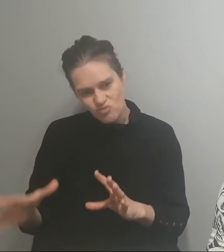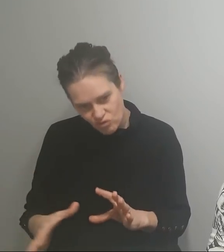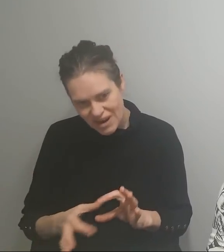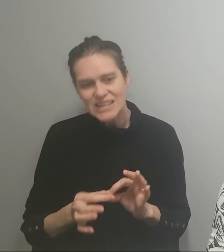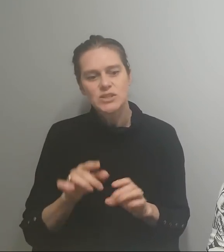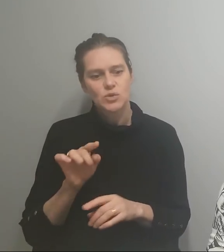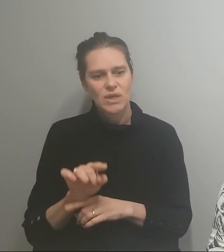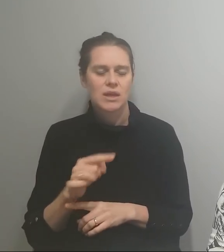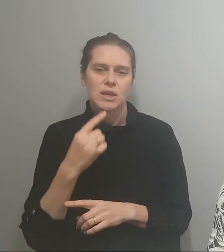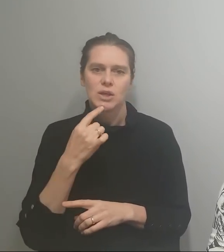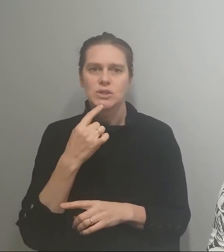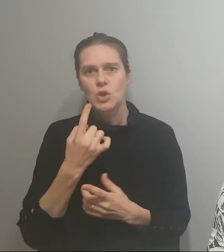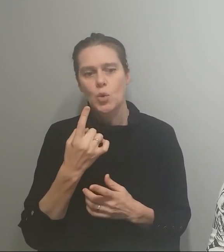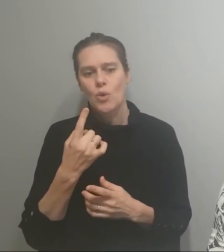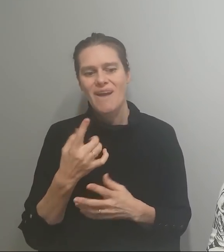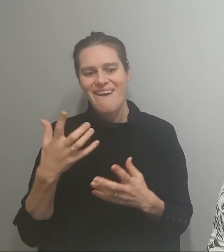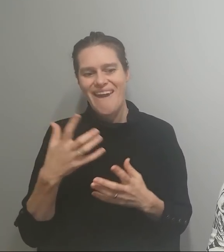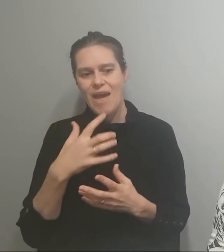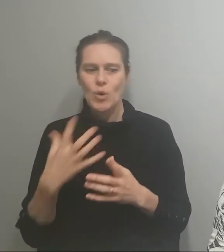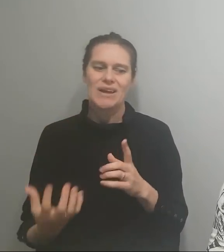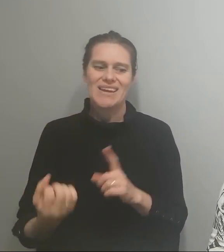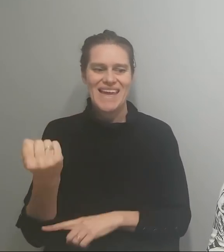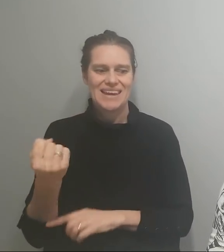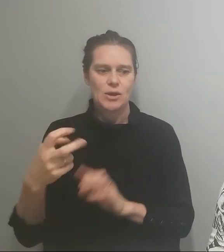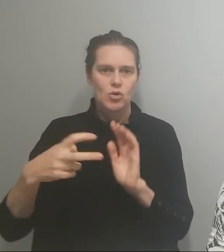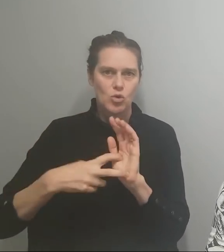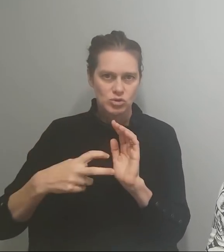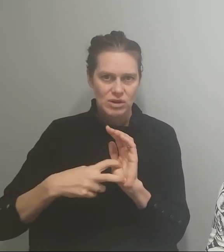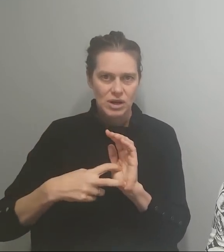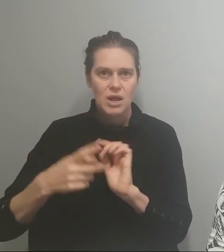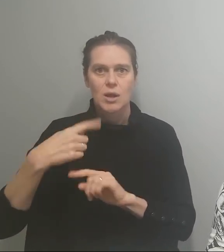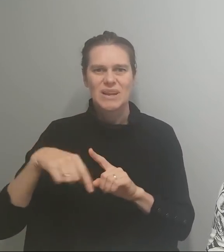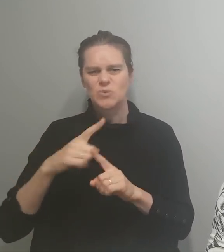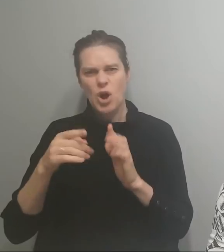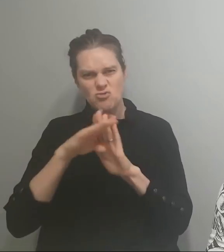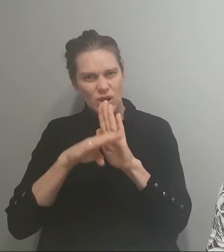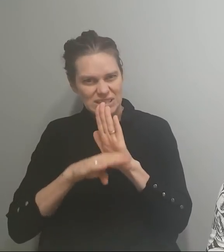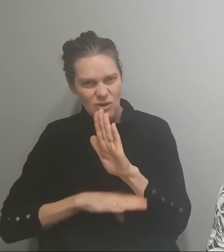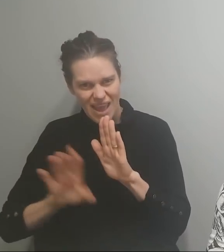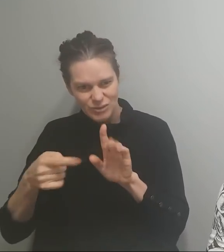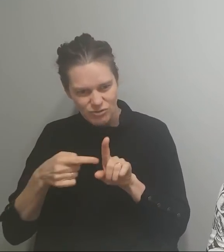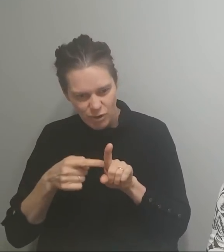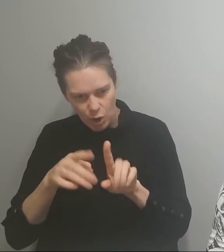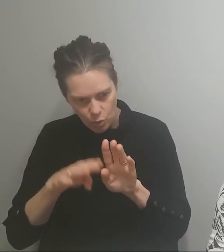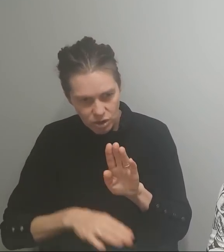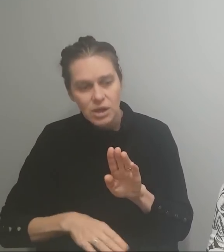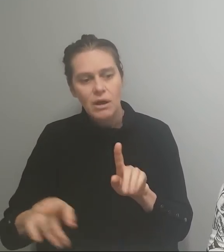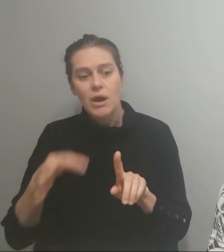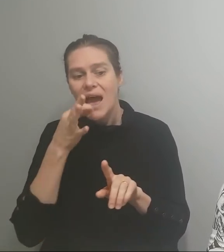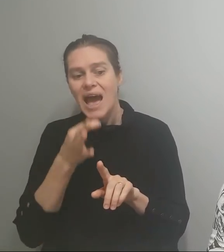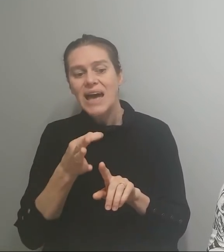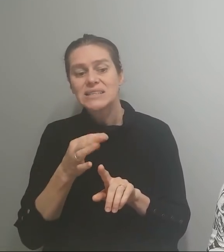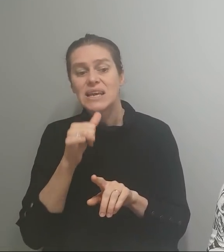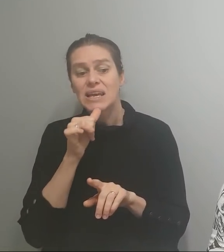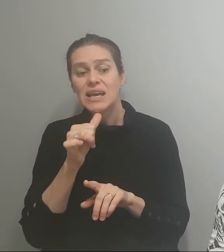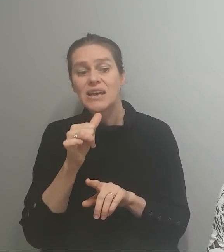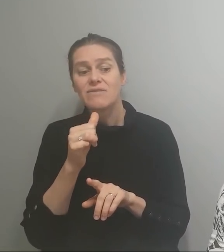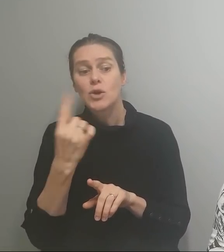do to gain one of these and what, if any, criteria there are likely to be. Will providers who already have these in Christchurch be able to be